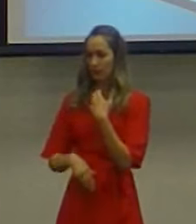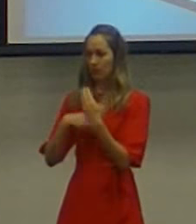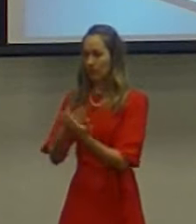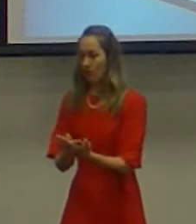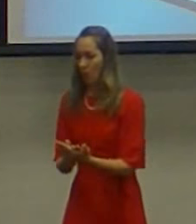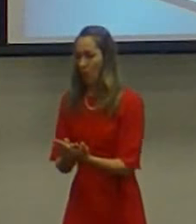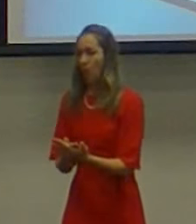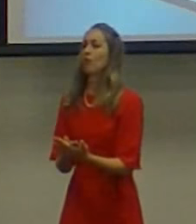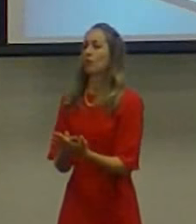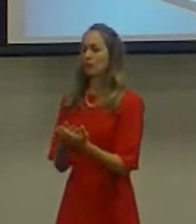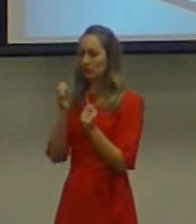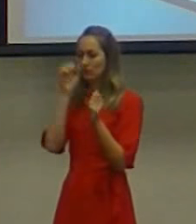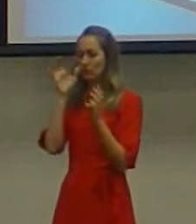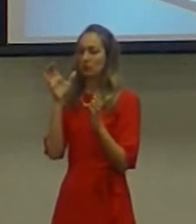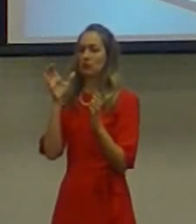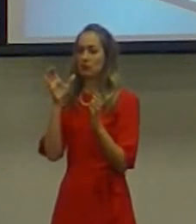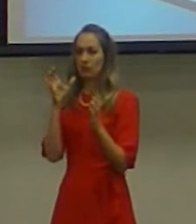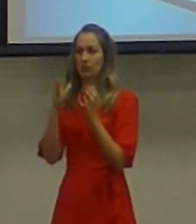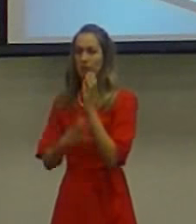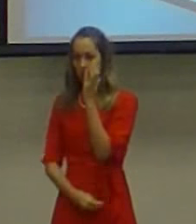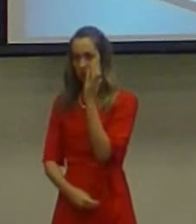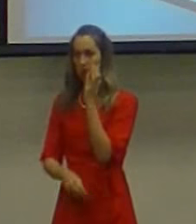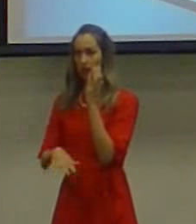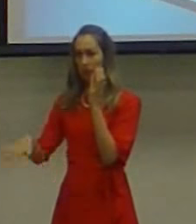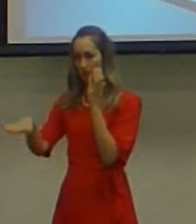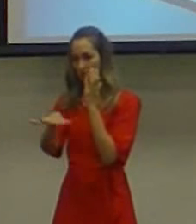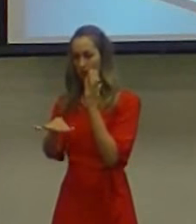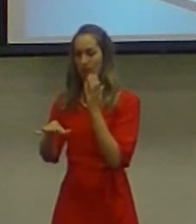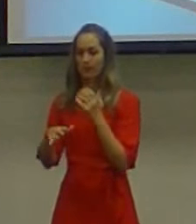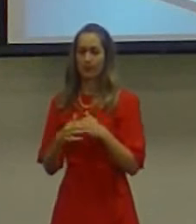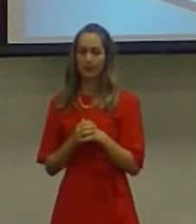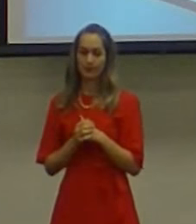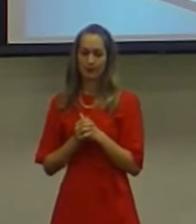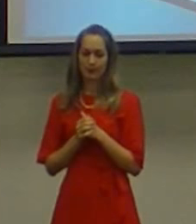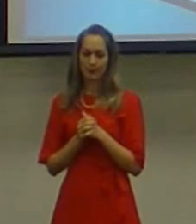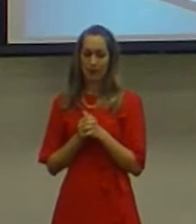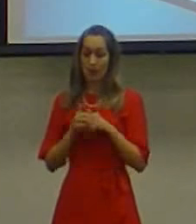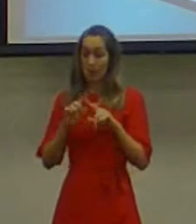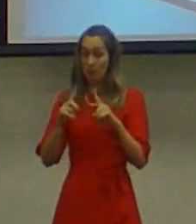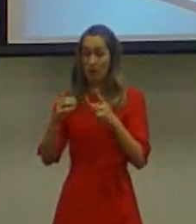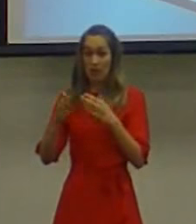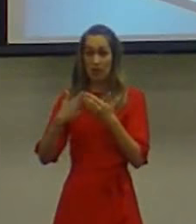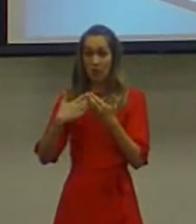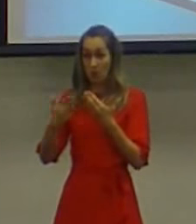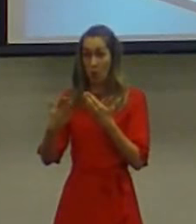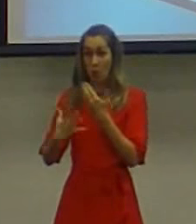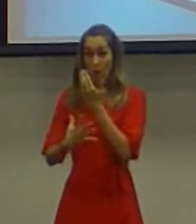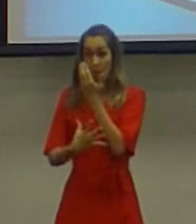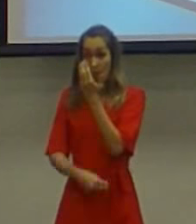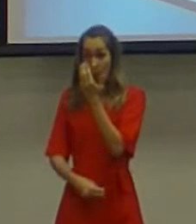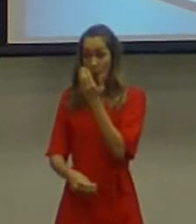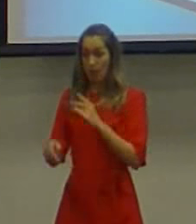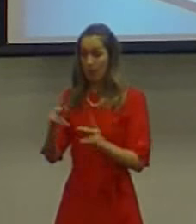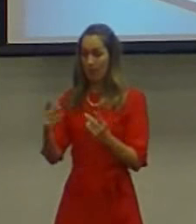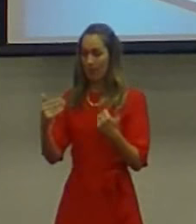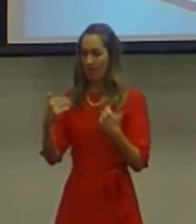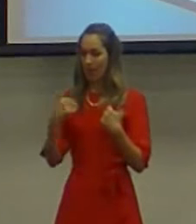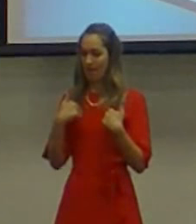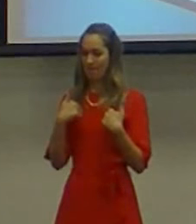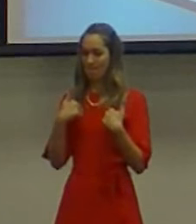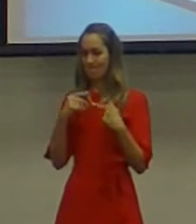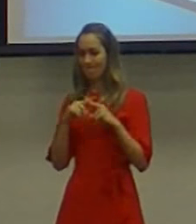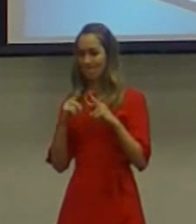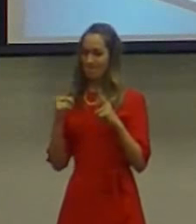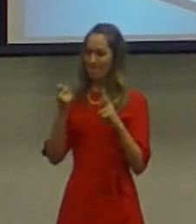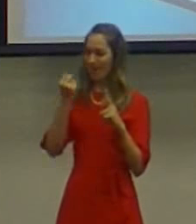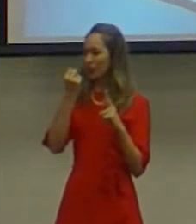thing that really impressed me is the fact that despite being so poor, the people there had a different